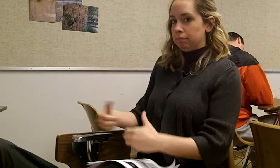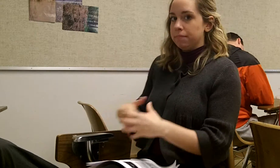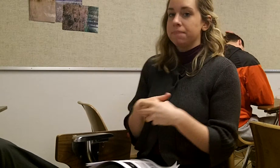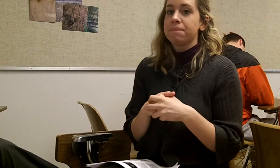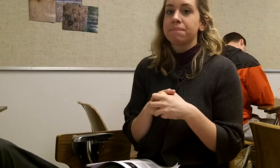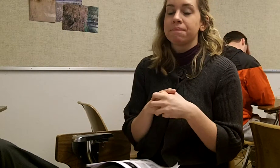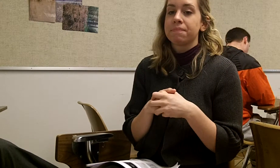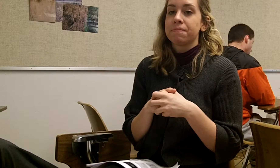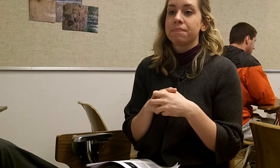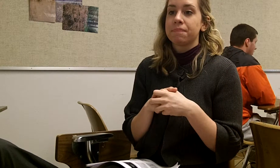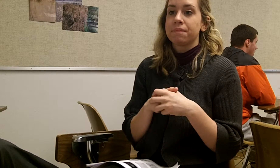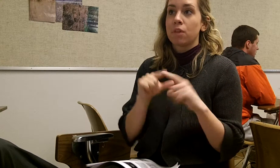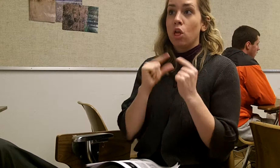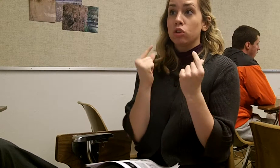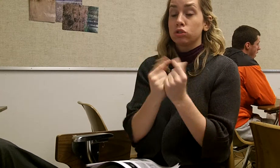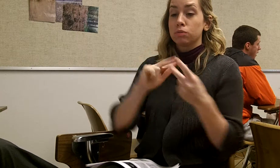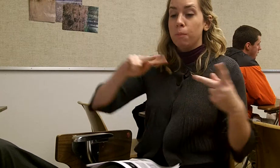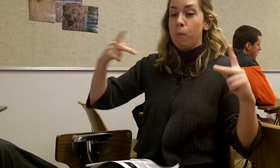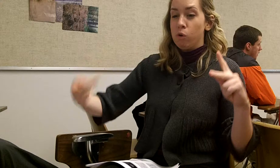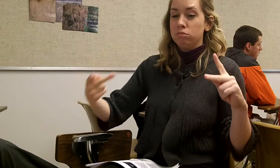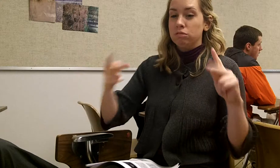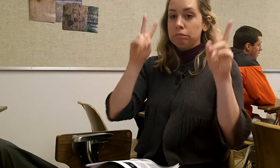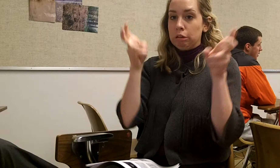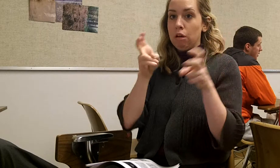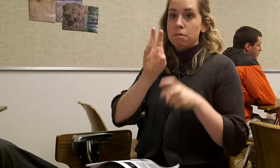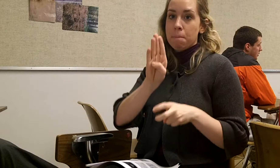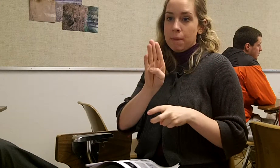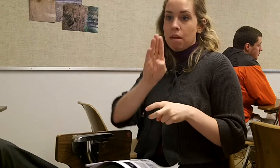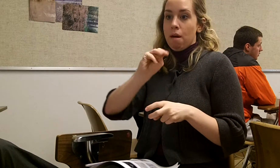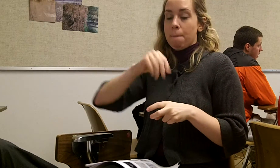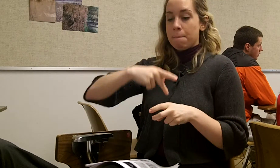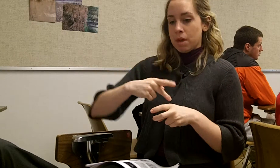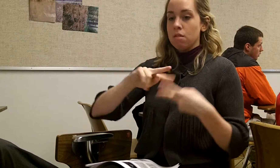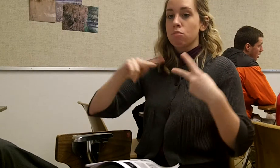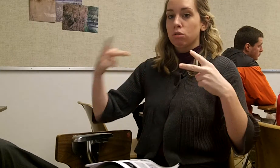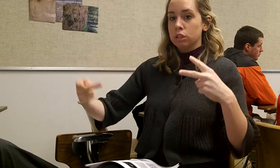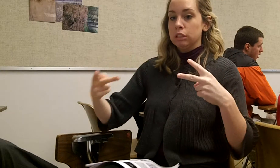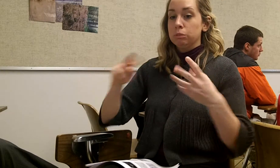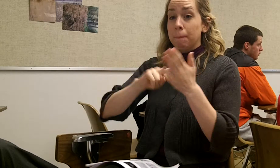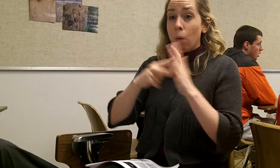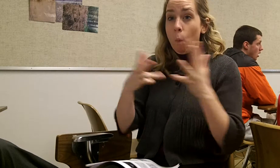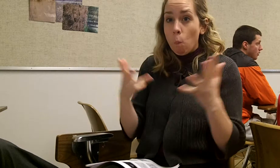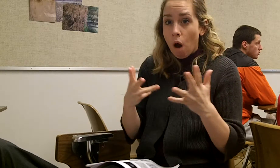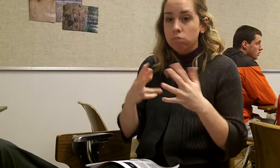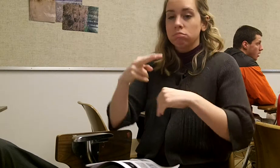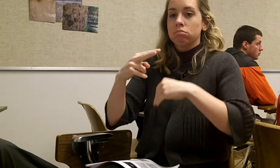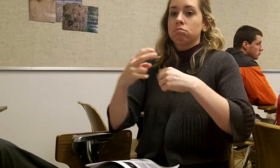in this superfamily called BMP proteins, which is bone morphogenetic protein. I put the words up